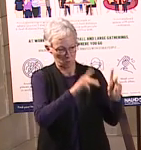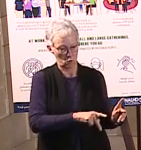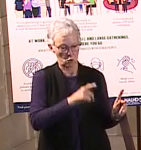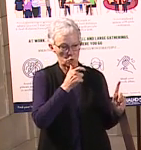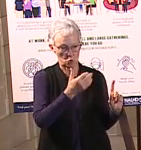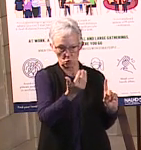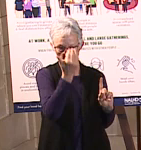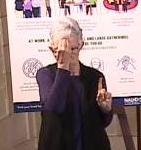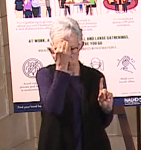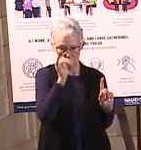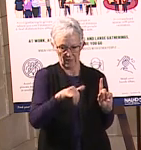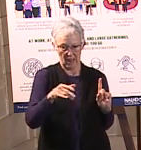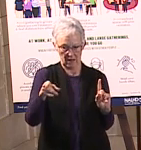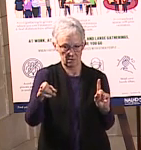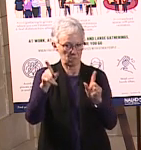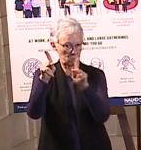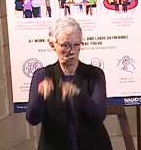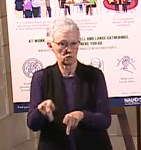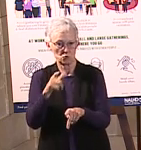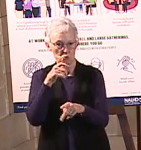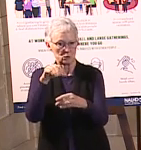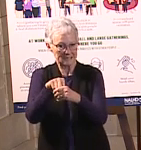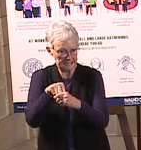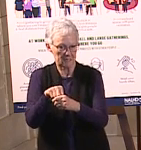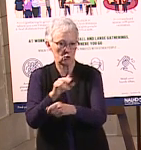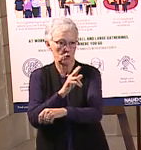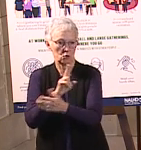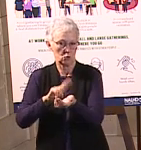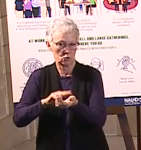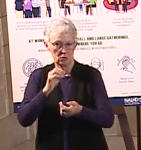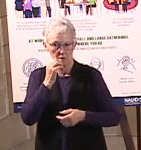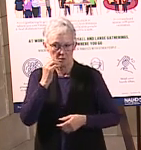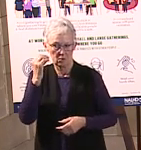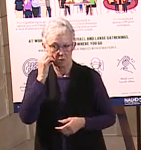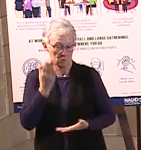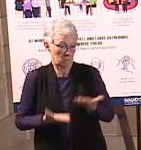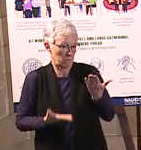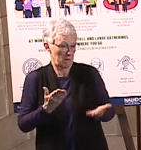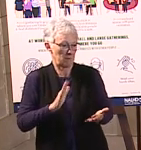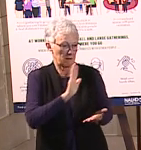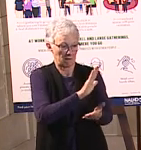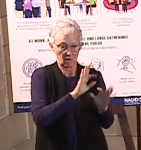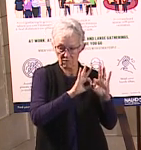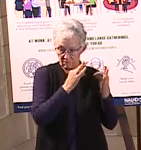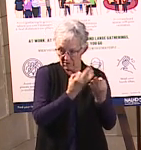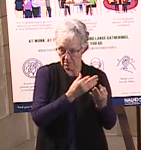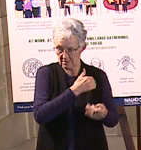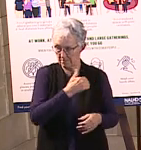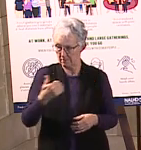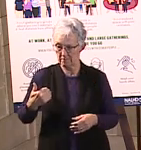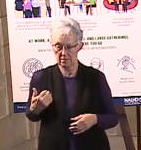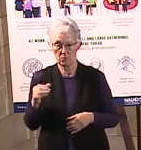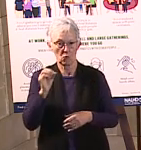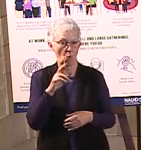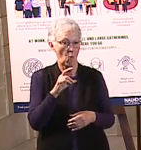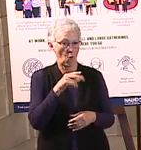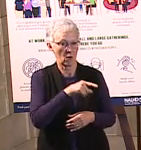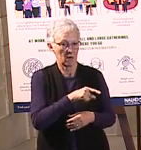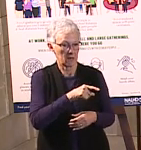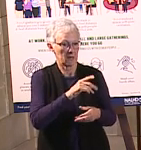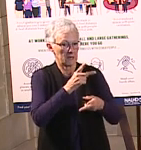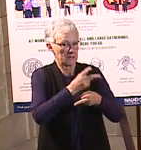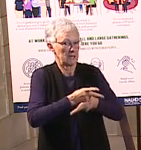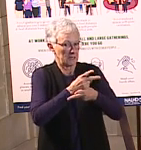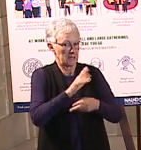could be a family member. It could be a caregiver who had worked with them prior to the pandemic. But that relationship is very